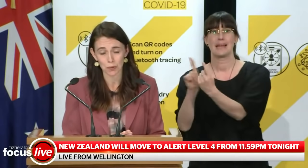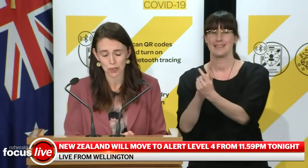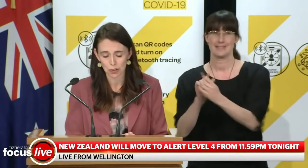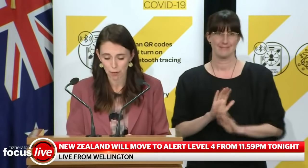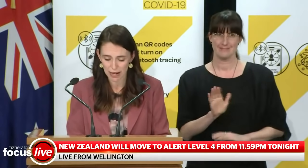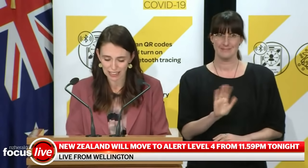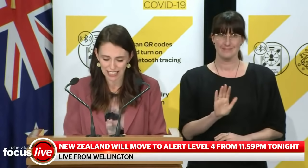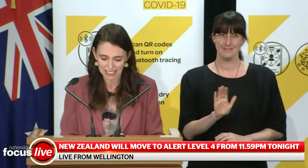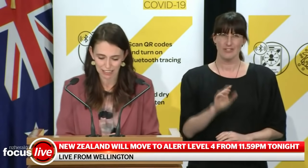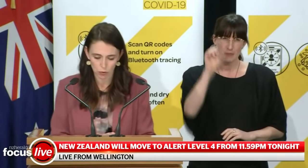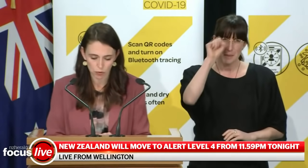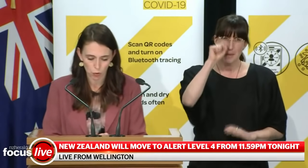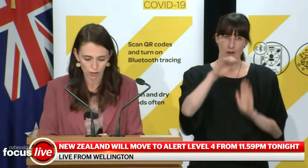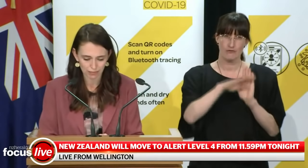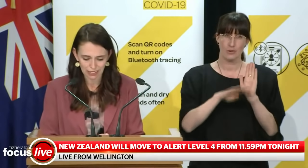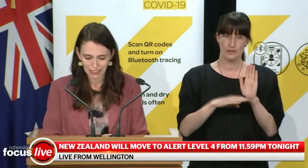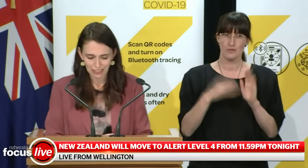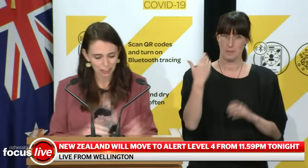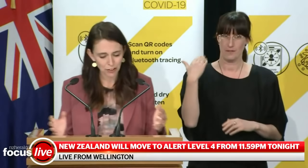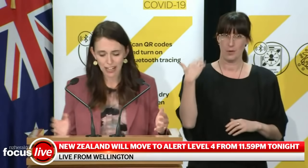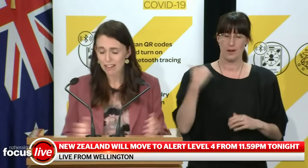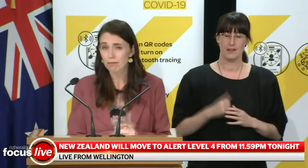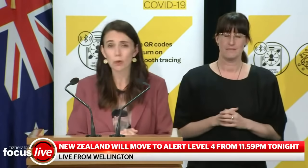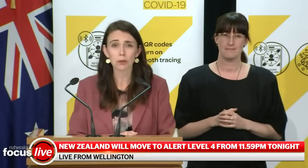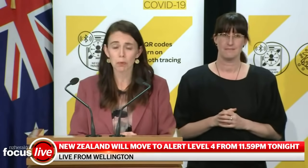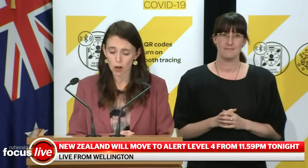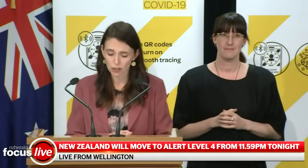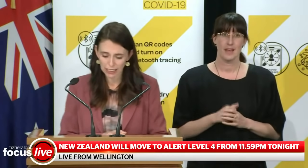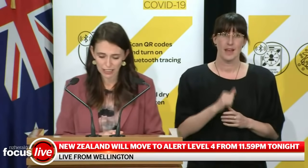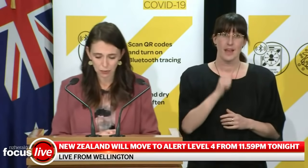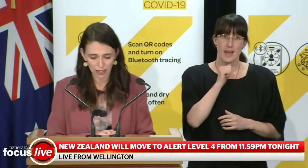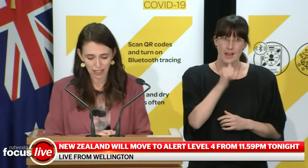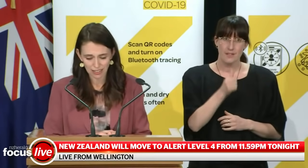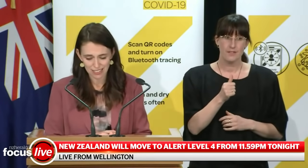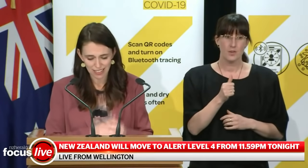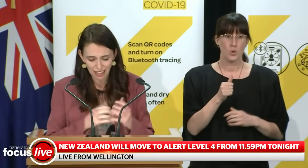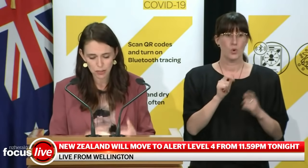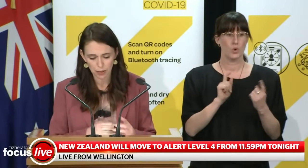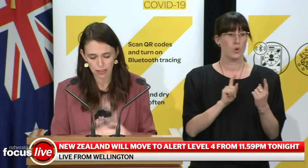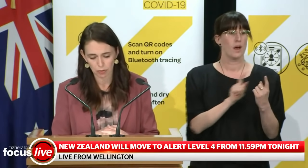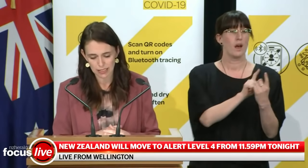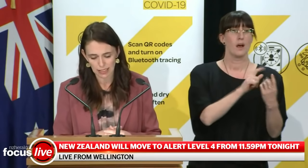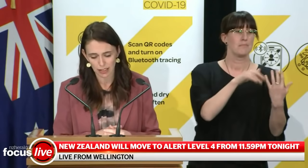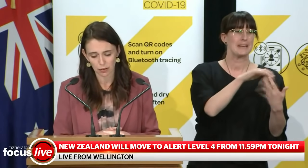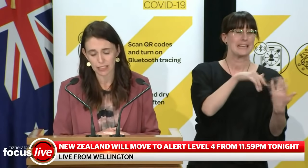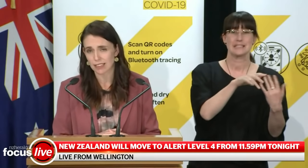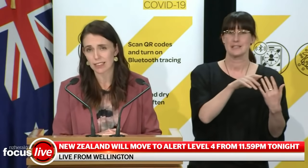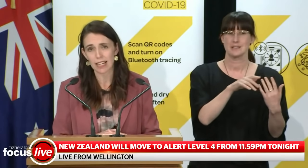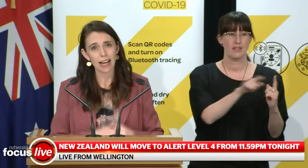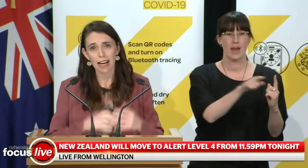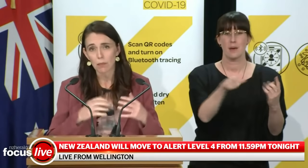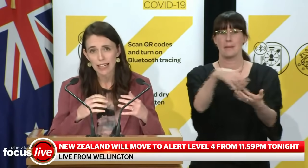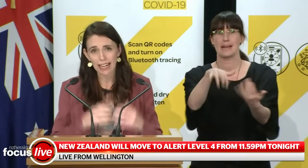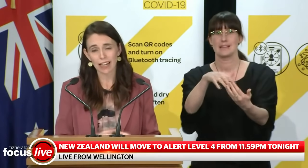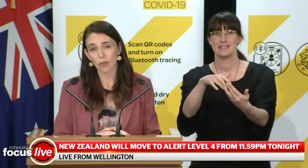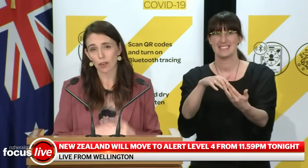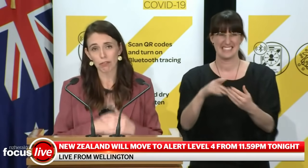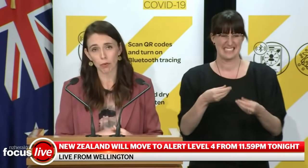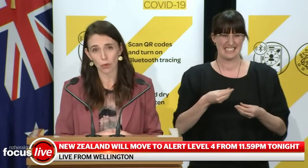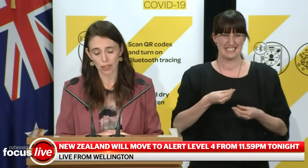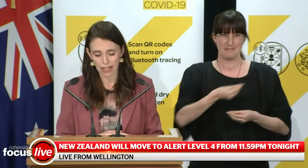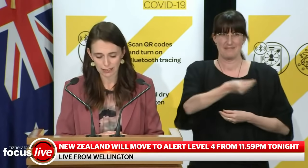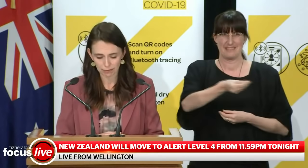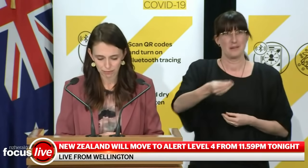those rules from our last Level 4. If you have multiple contacts with others, that is where the risk increases, and we